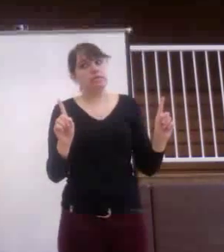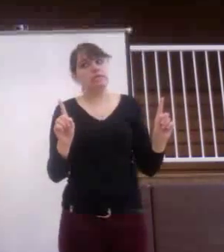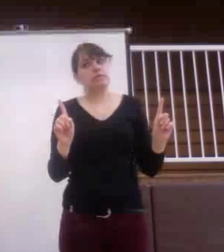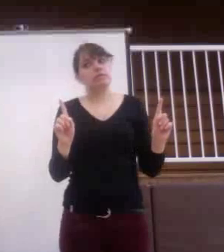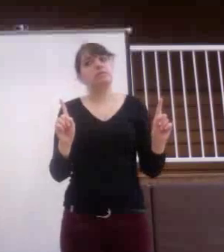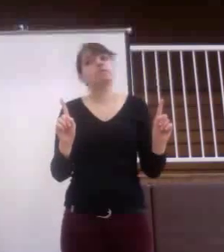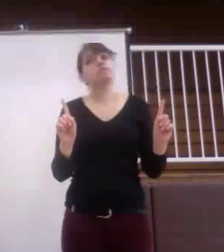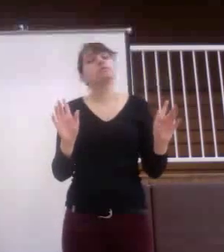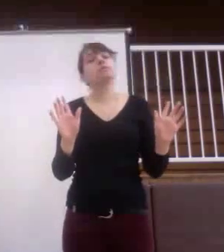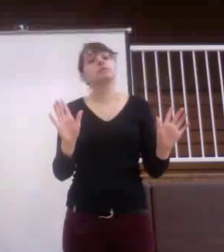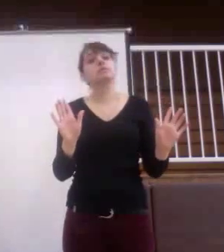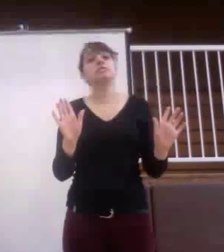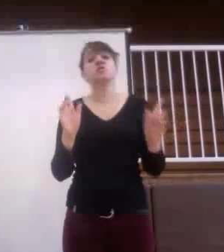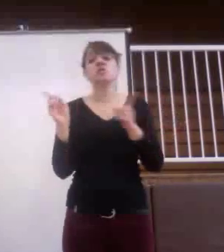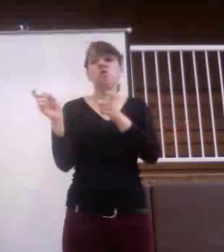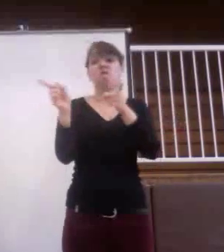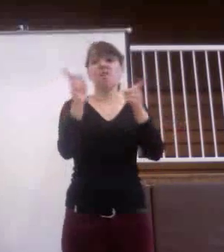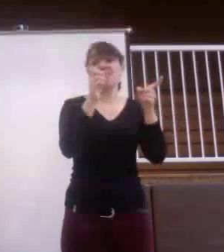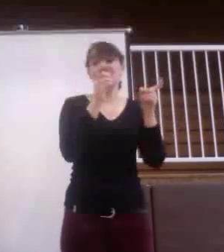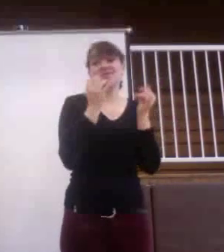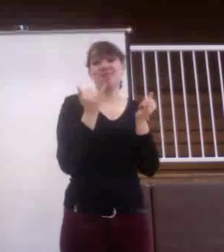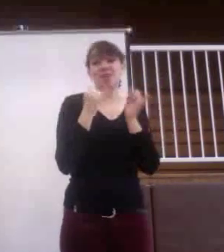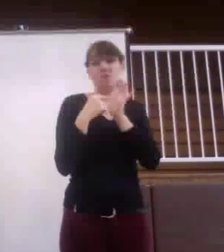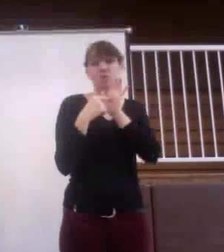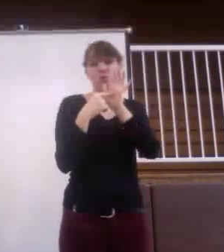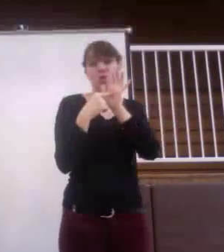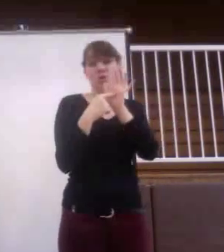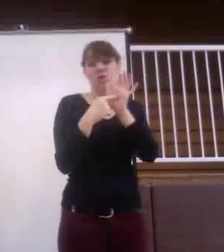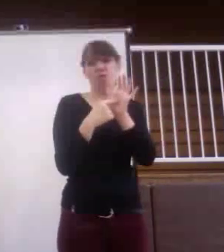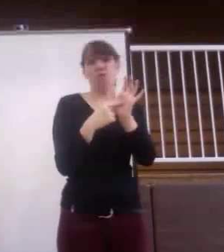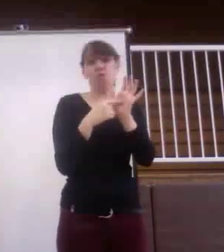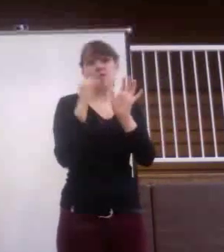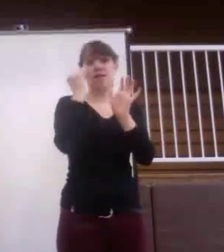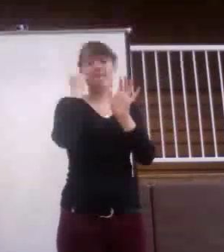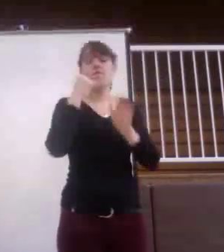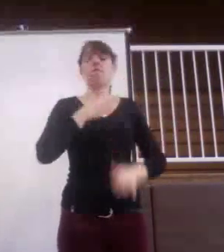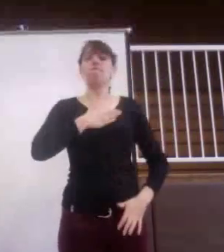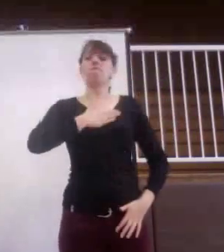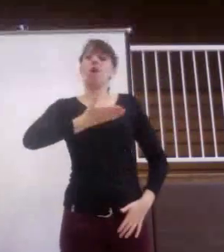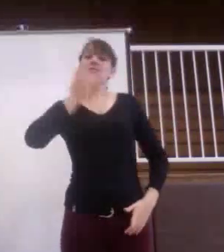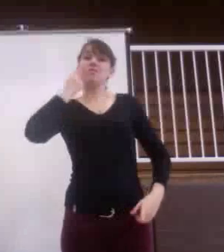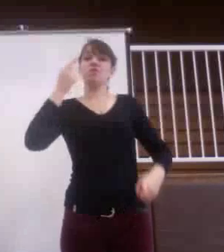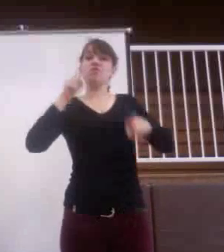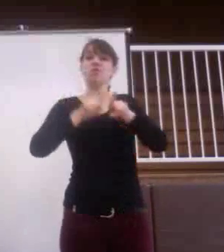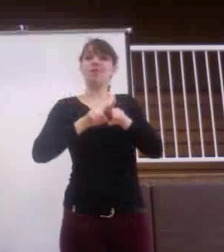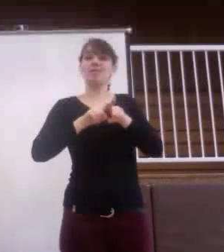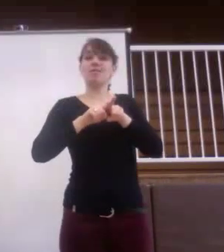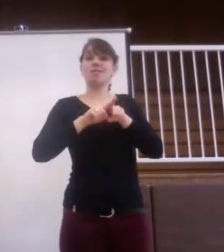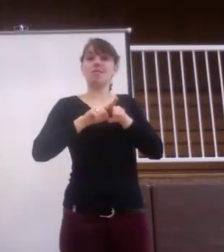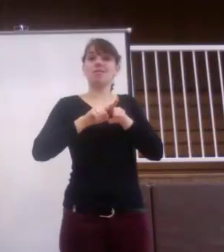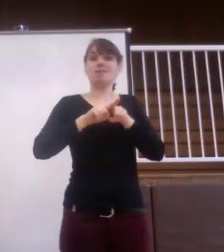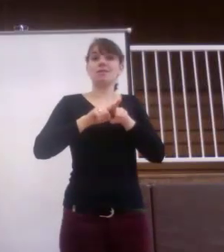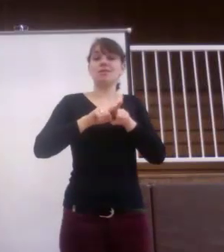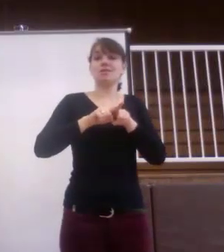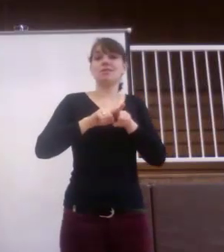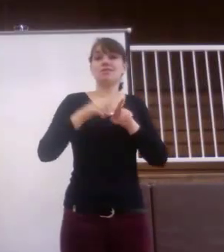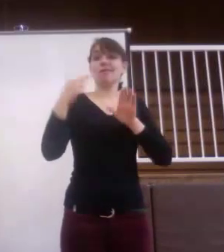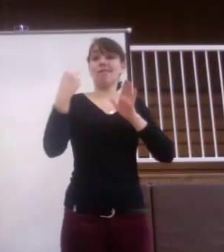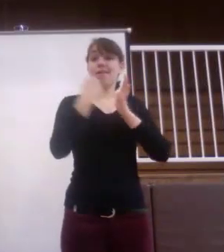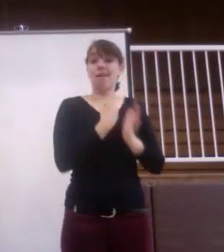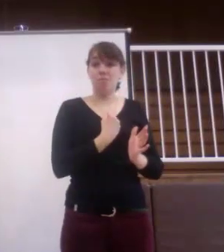surveys have shown that once the gates to voluntary euthanasia are opened, there is no way